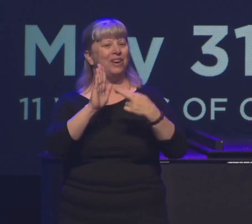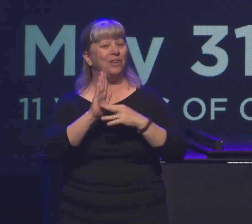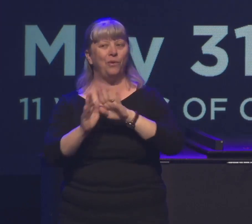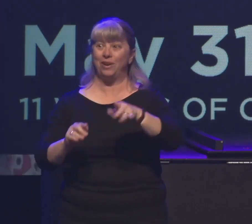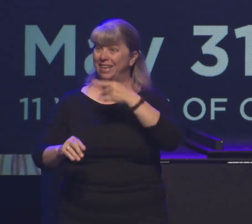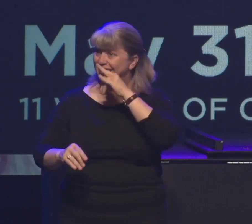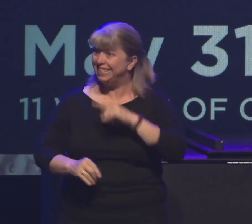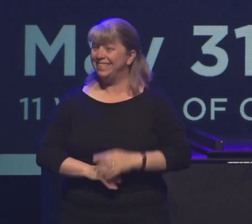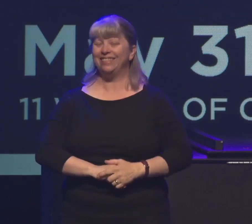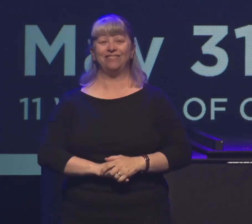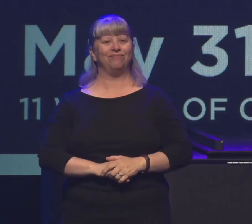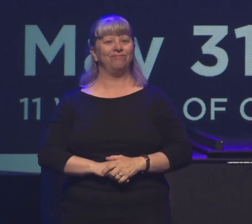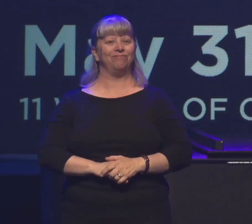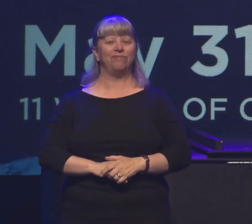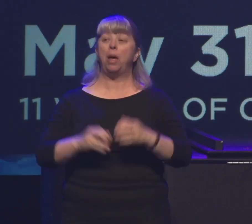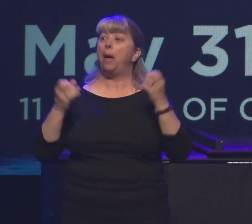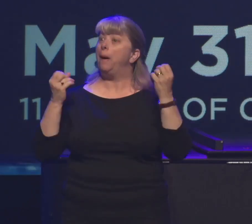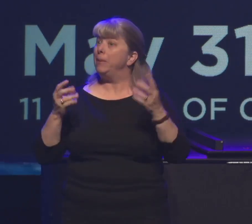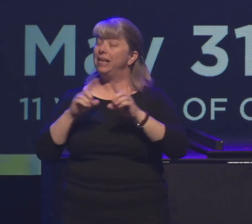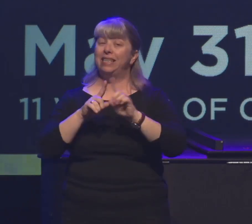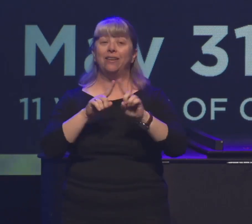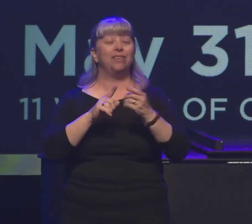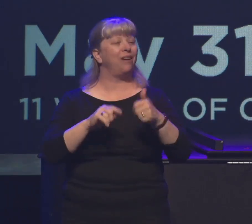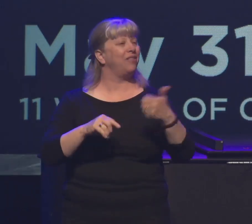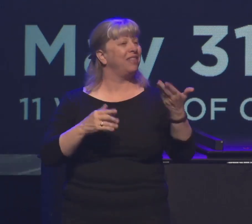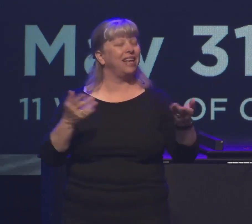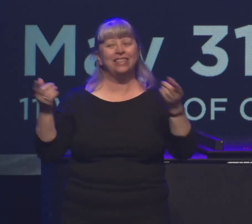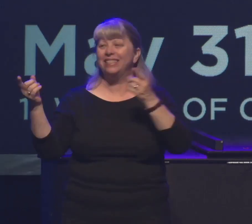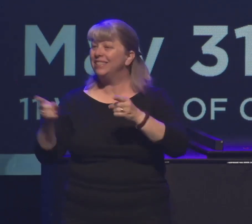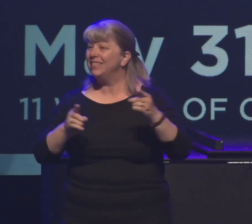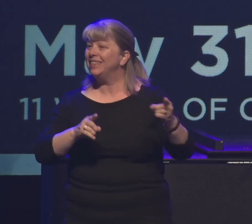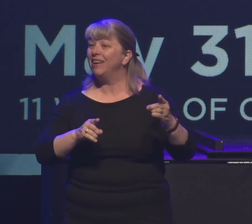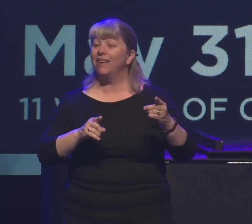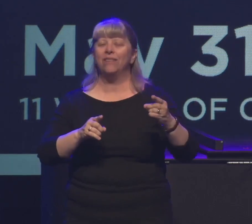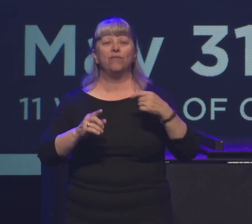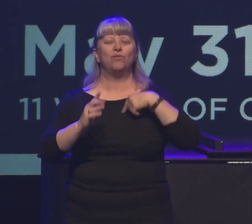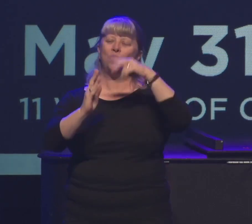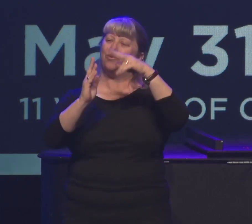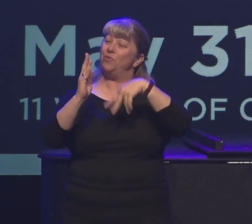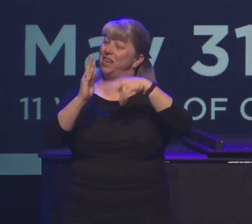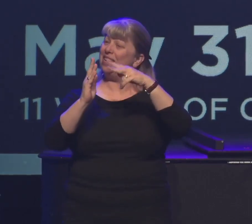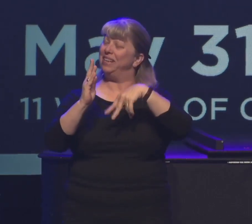kiddos. There are a lot of other things going on, so just read that